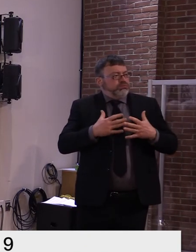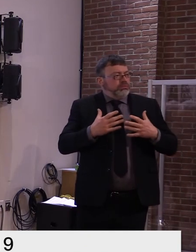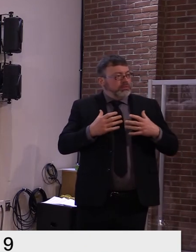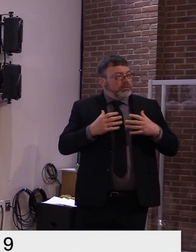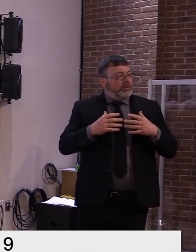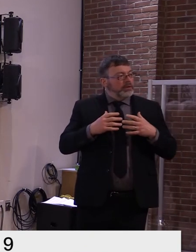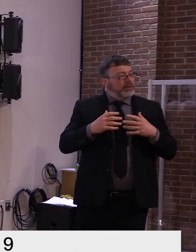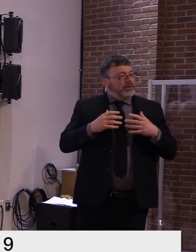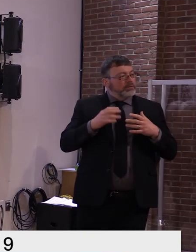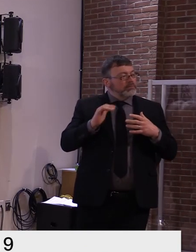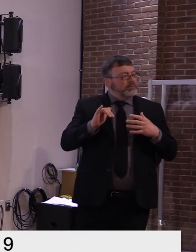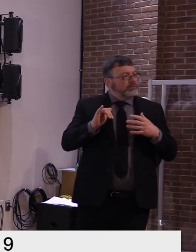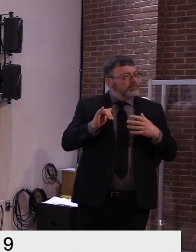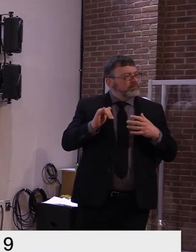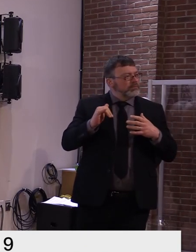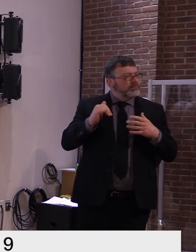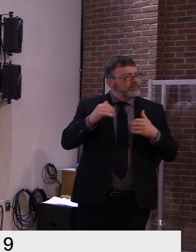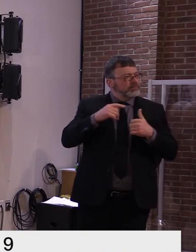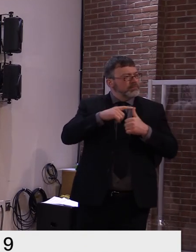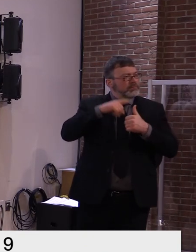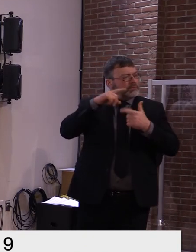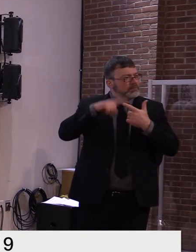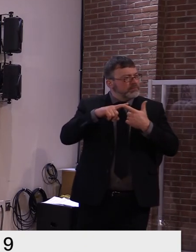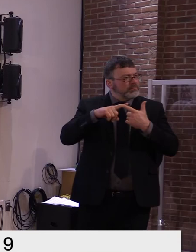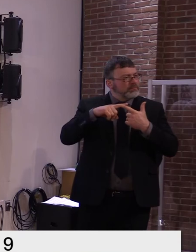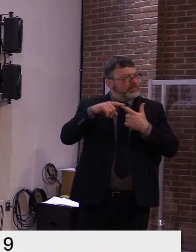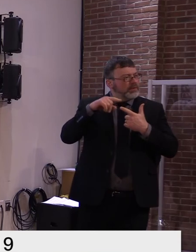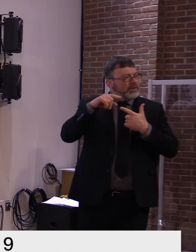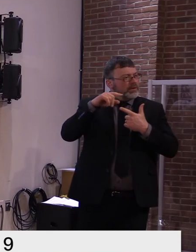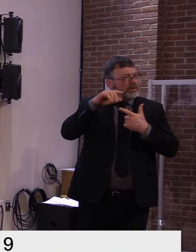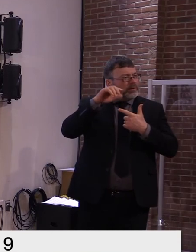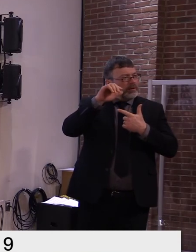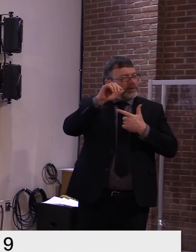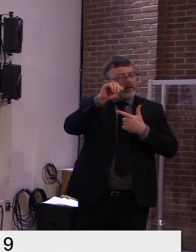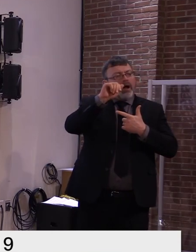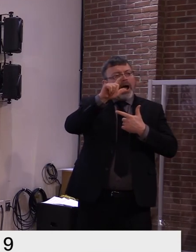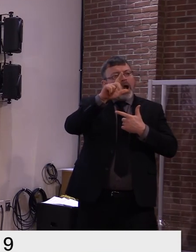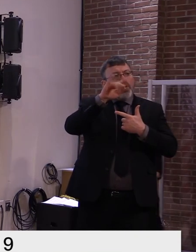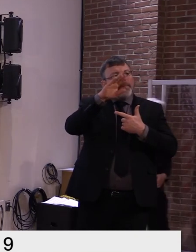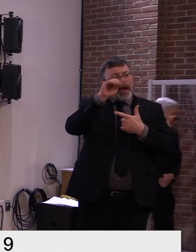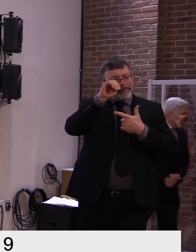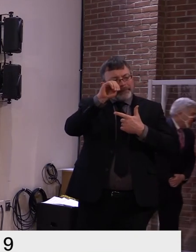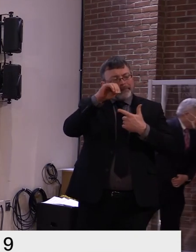and I don't recall what they've been using lately. But do the